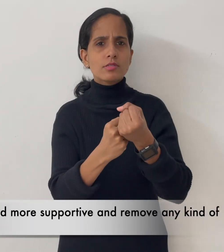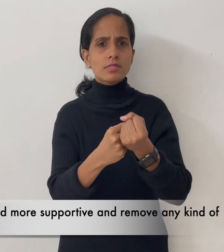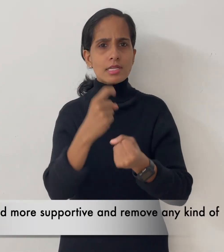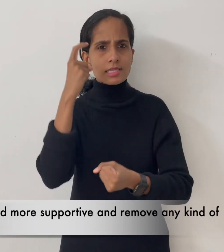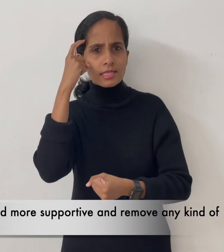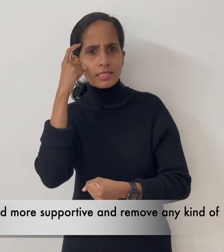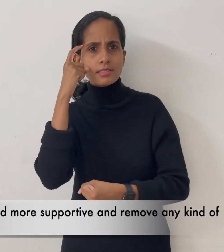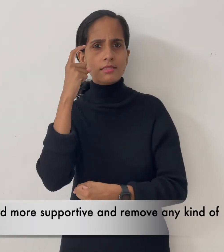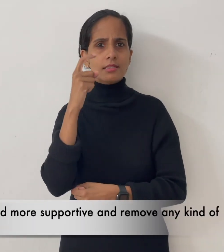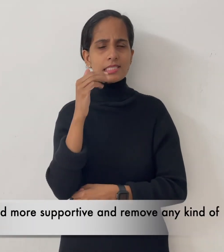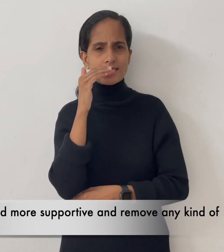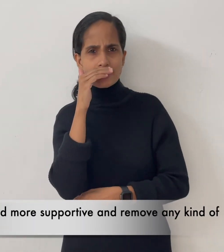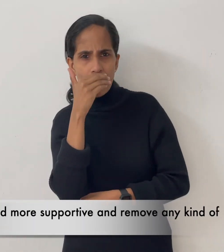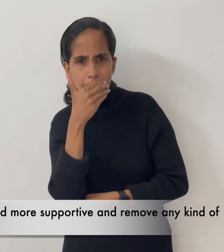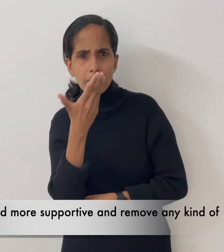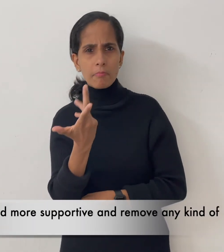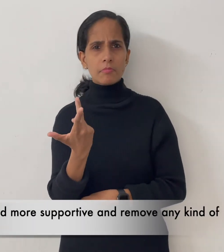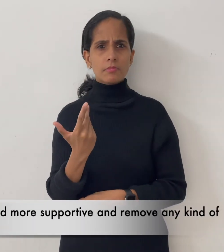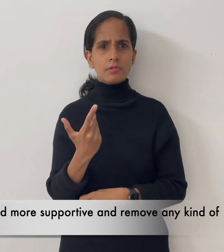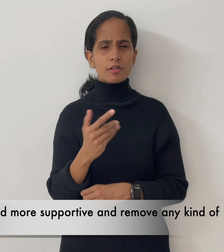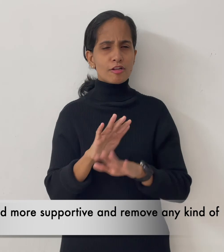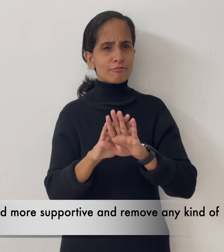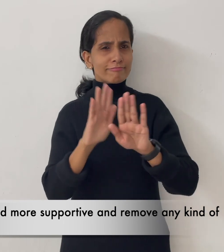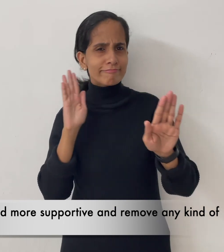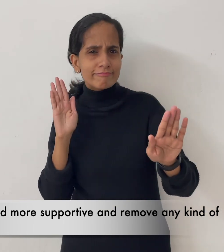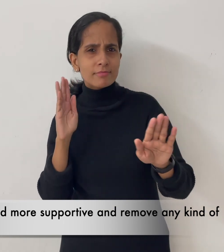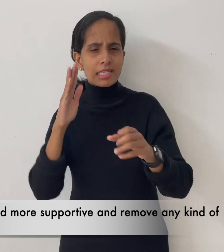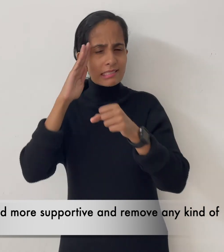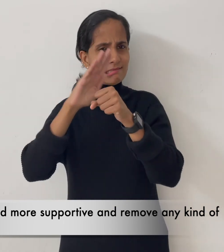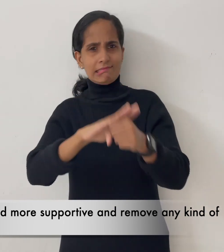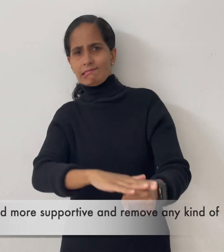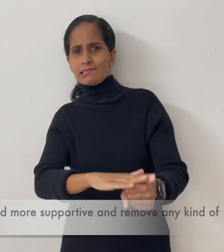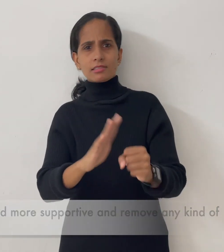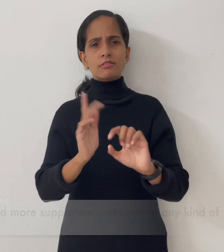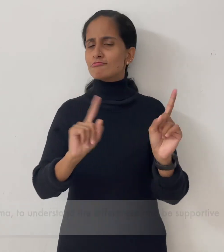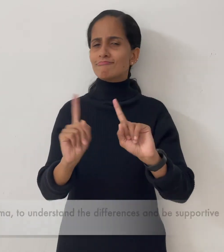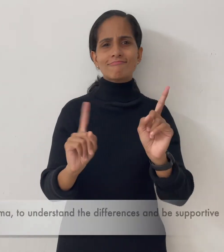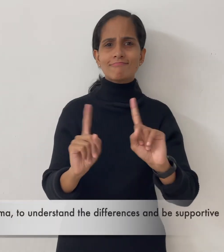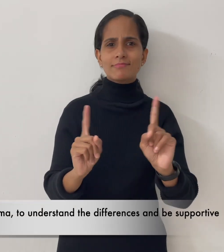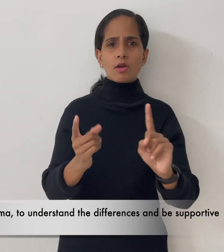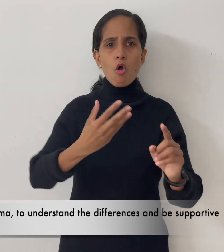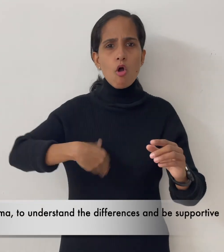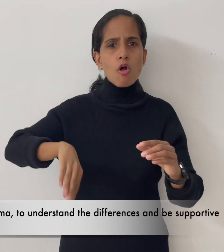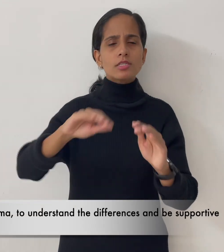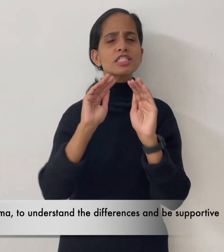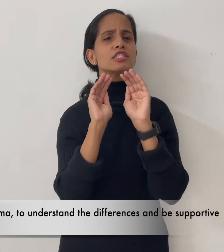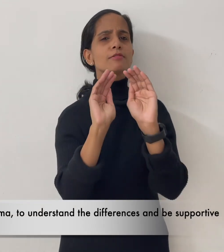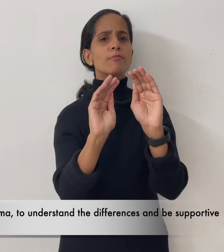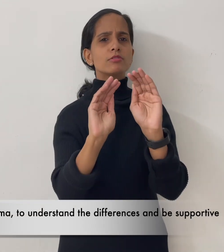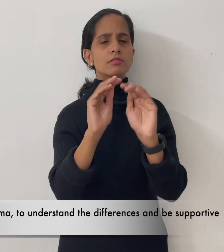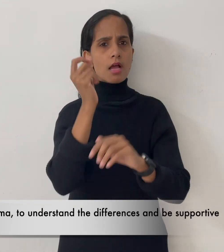more supportive and remove any kind of discrimination and social